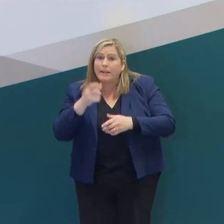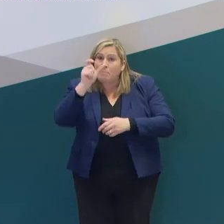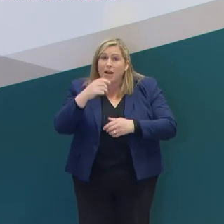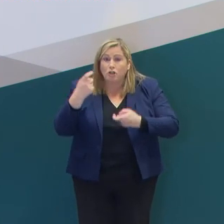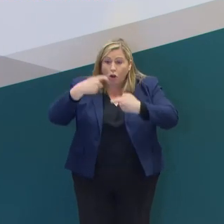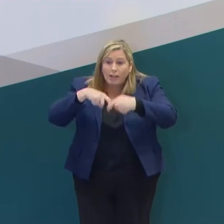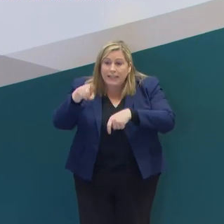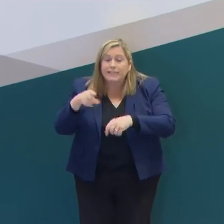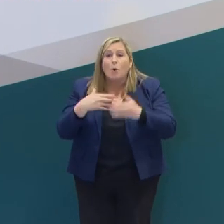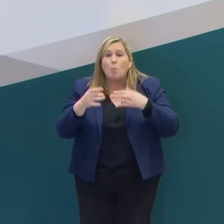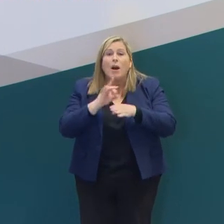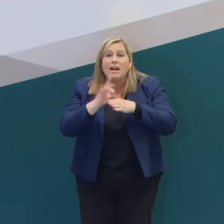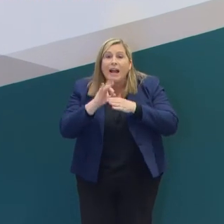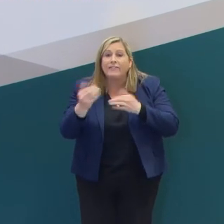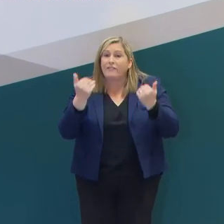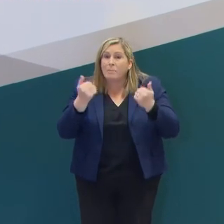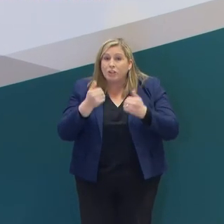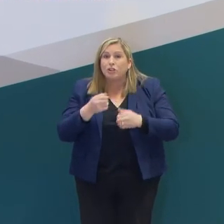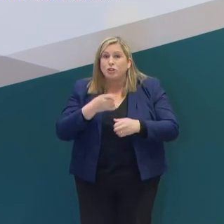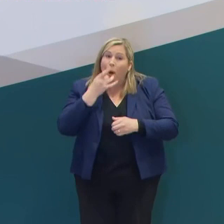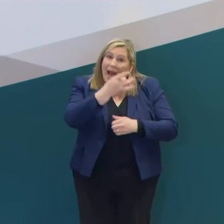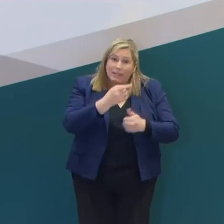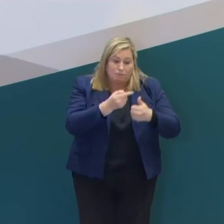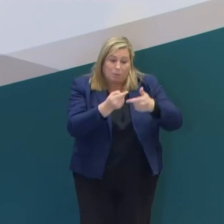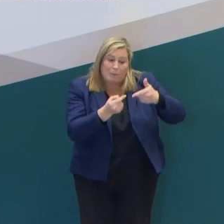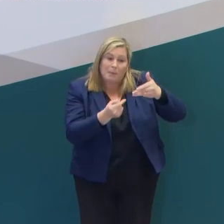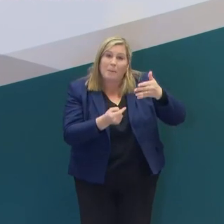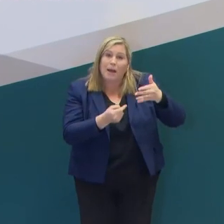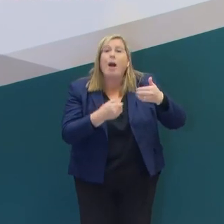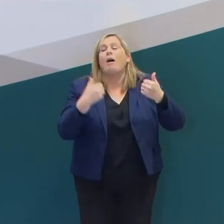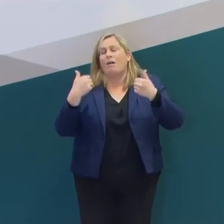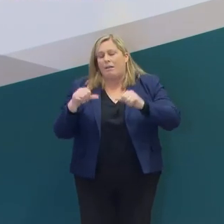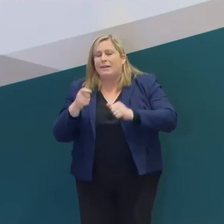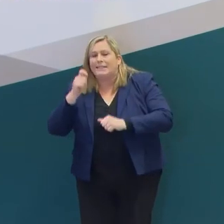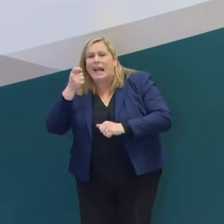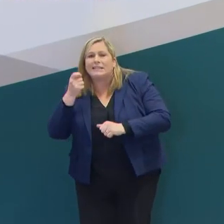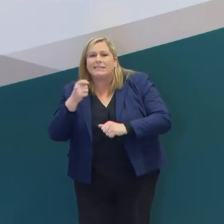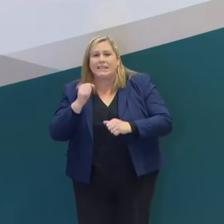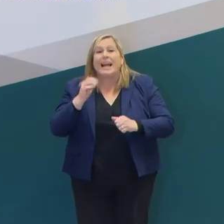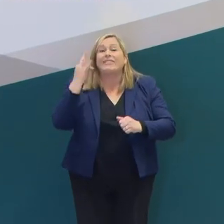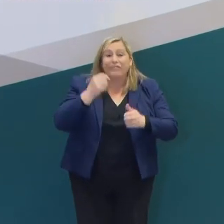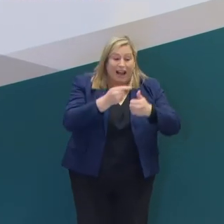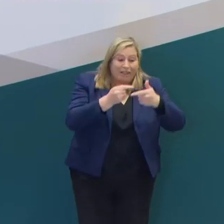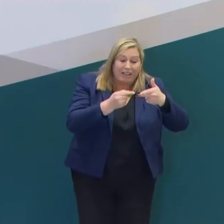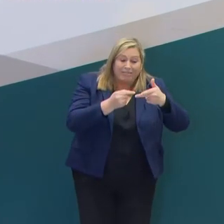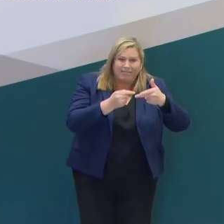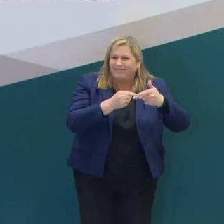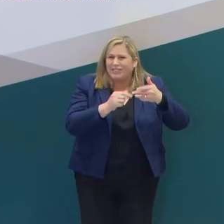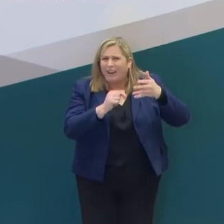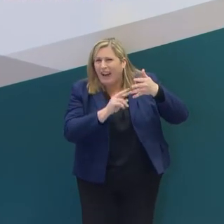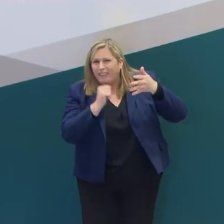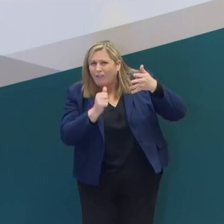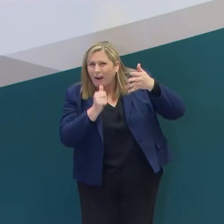way to refine the algorithm that we're using and to continue to try to detect as many cases as we can and to